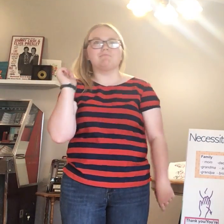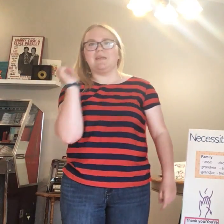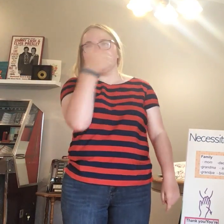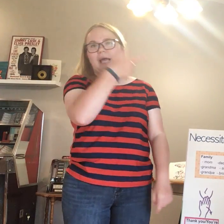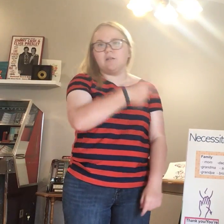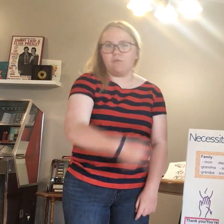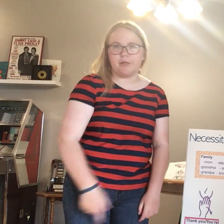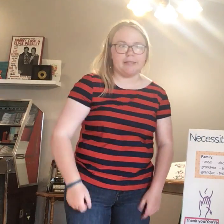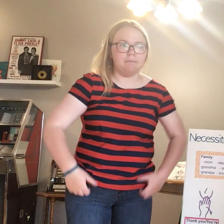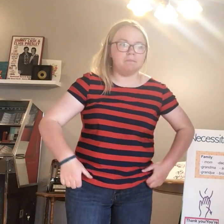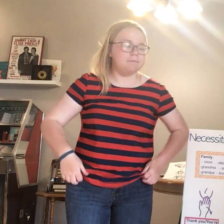lives in California.